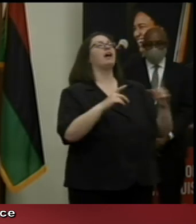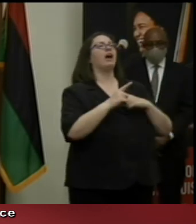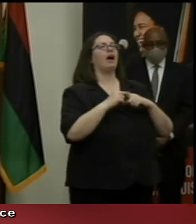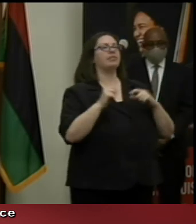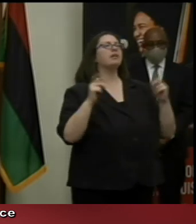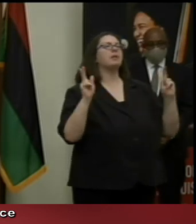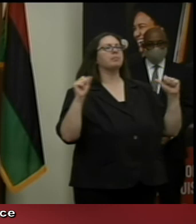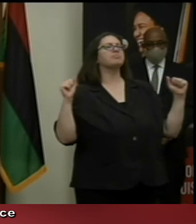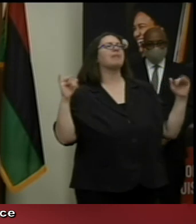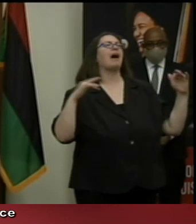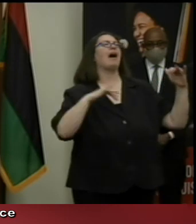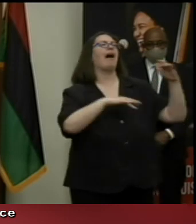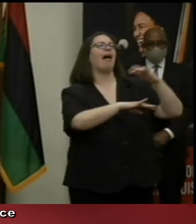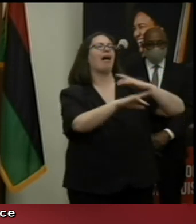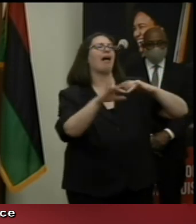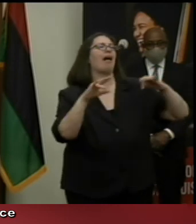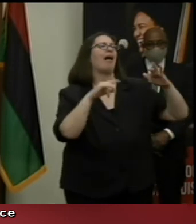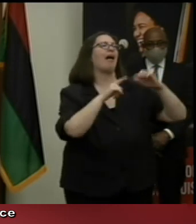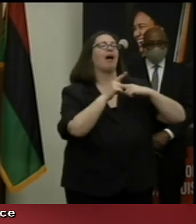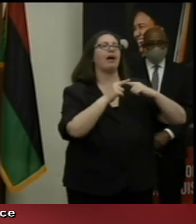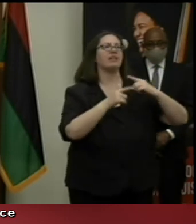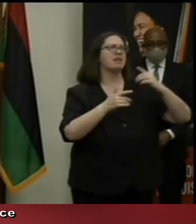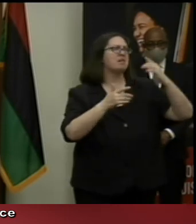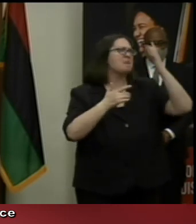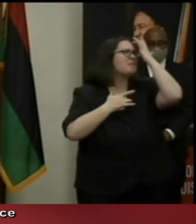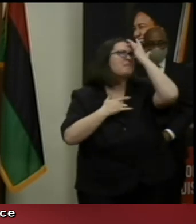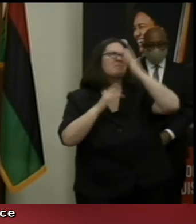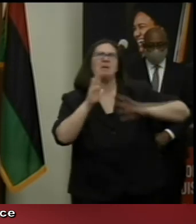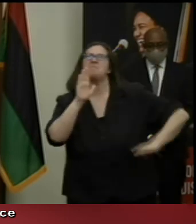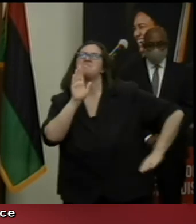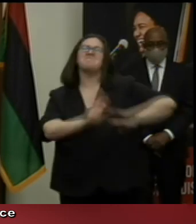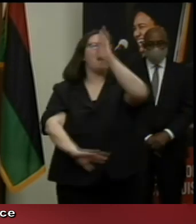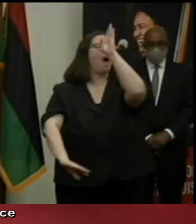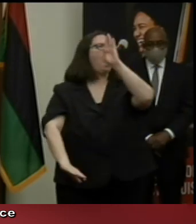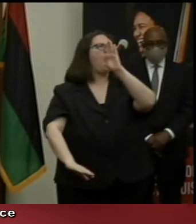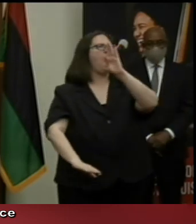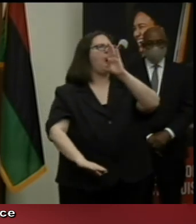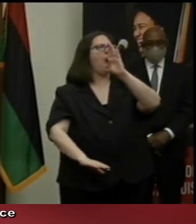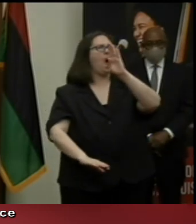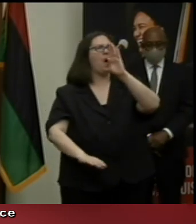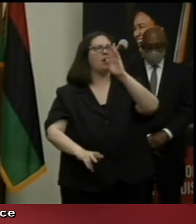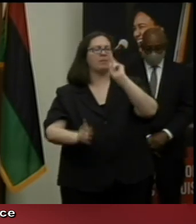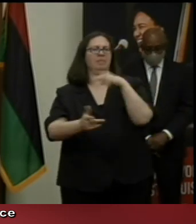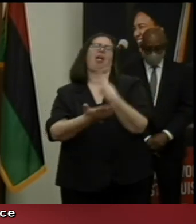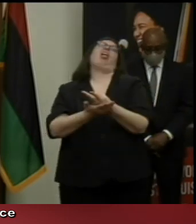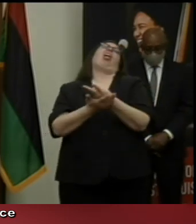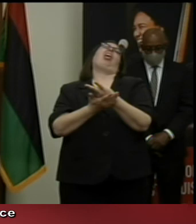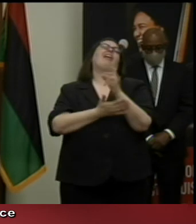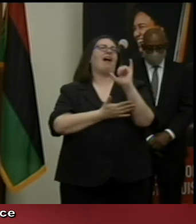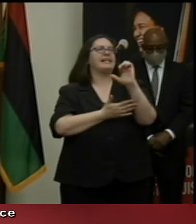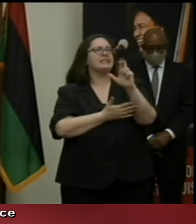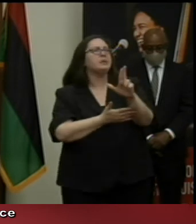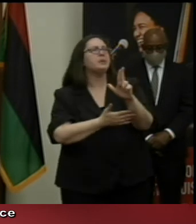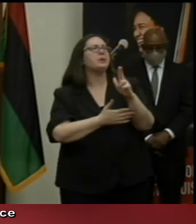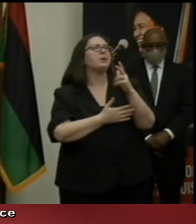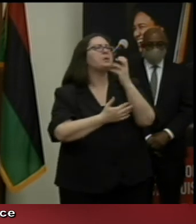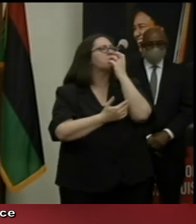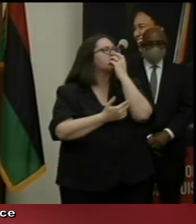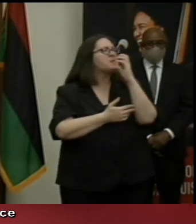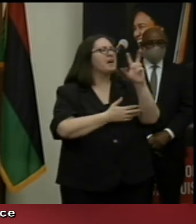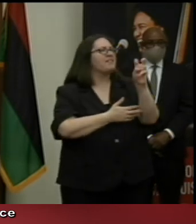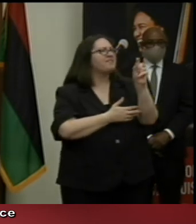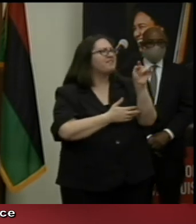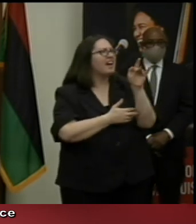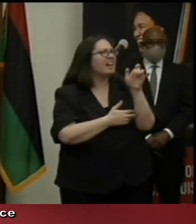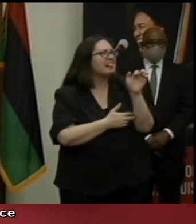in the number of cases, in the number of people who are in hospitals and in ICU and on ventilators. And we also